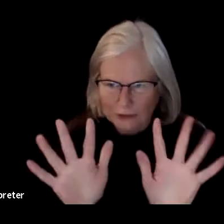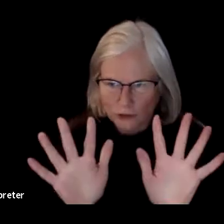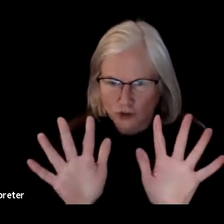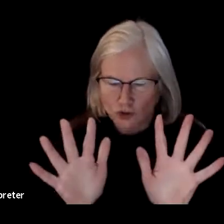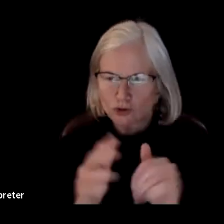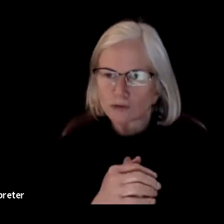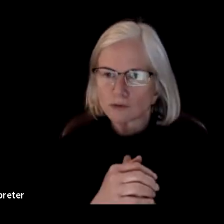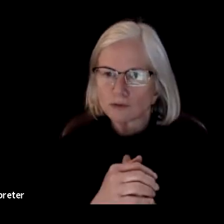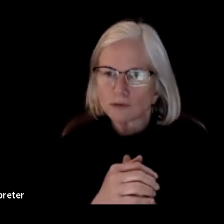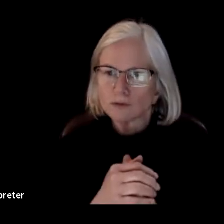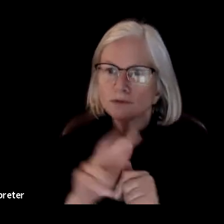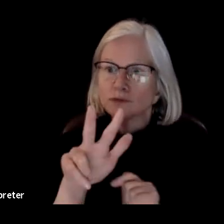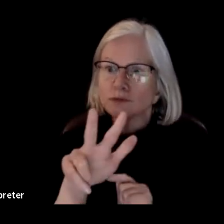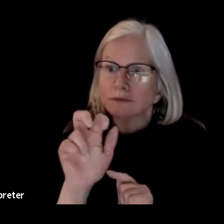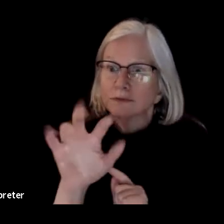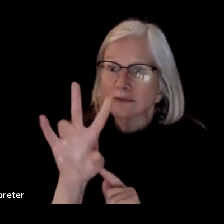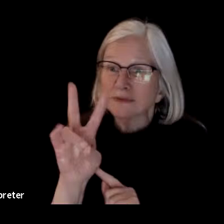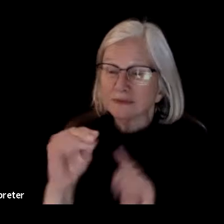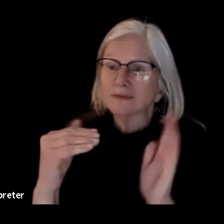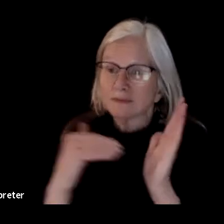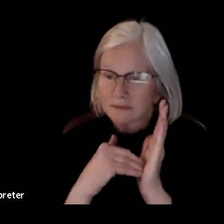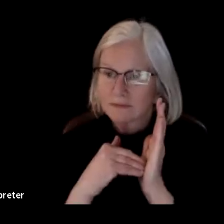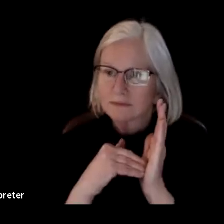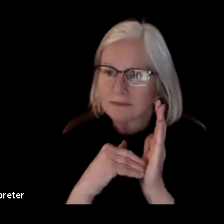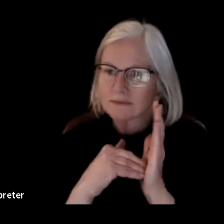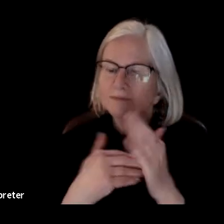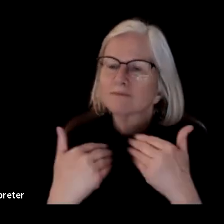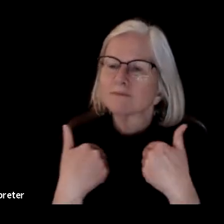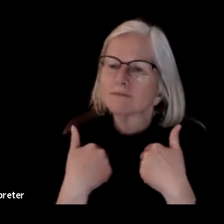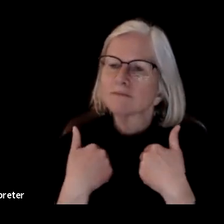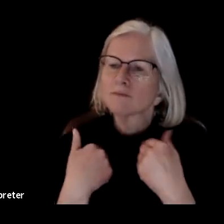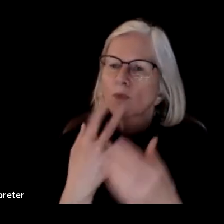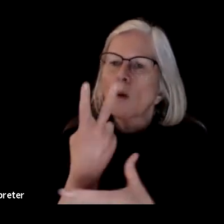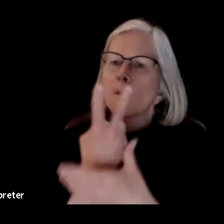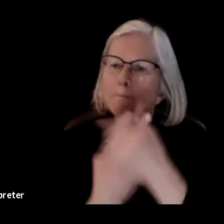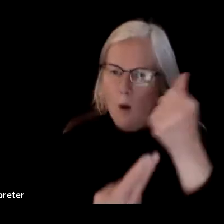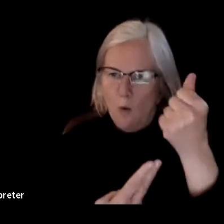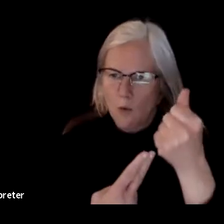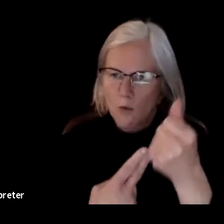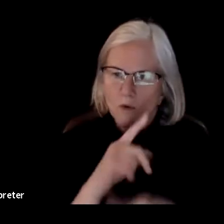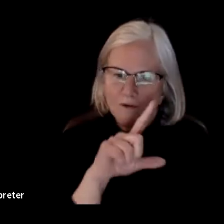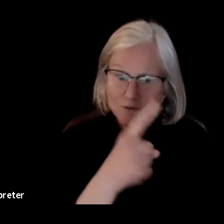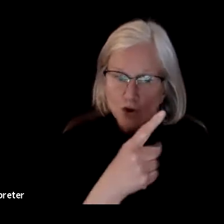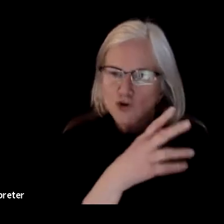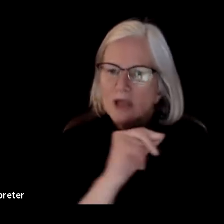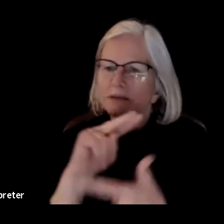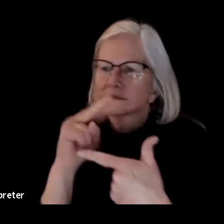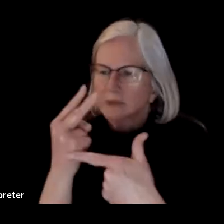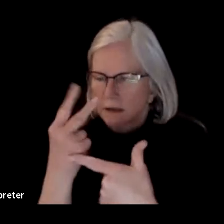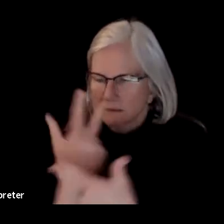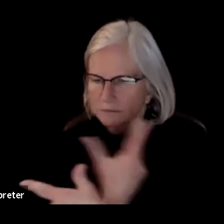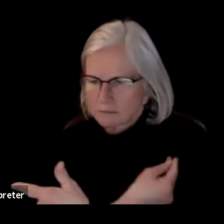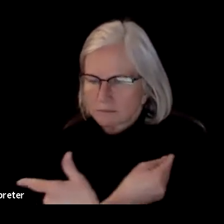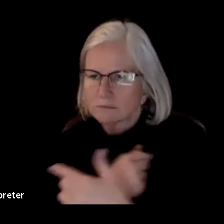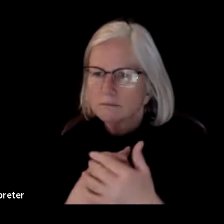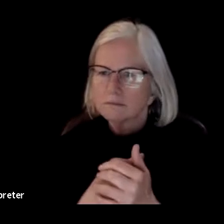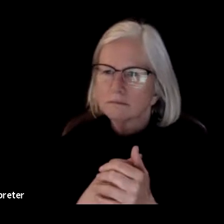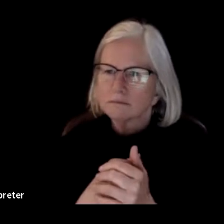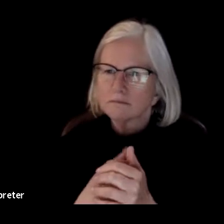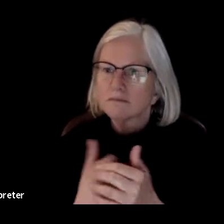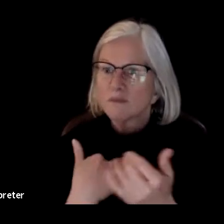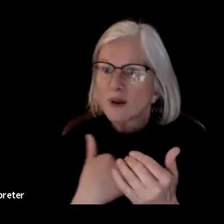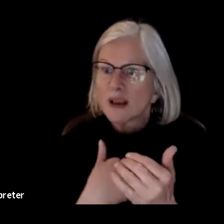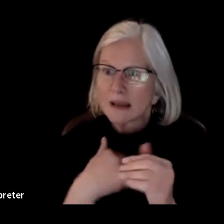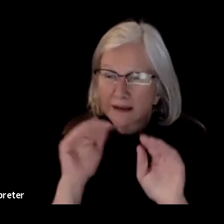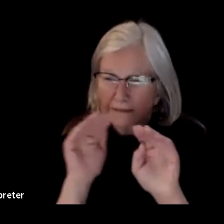370,000 of those have now had both shots, and so have a complete series, and reminding people that it does take a full